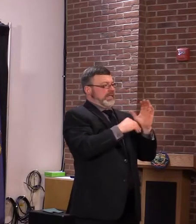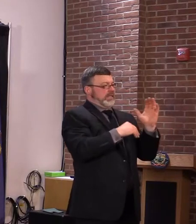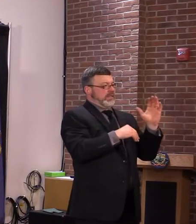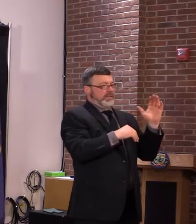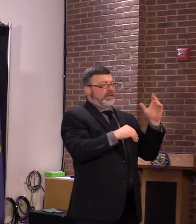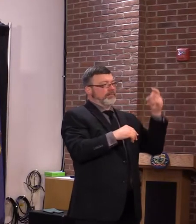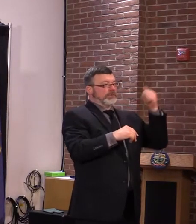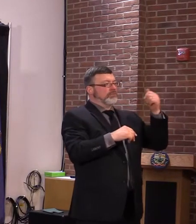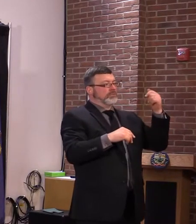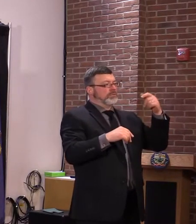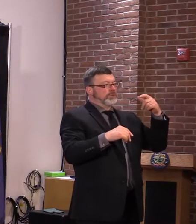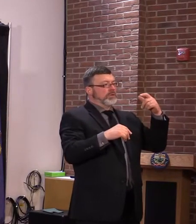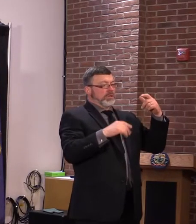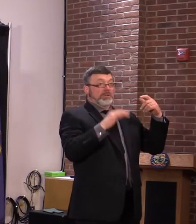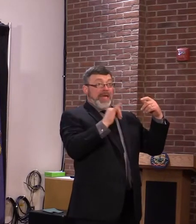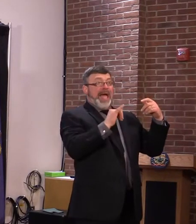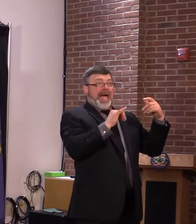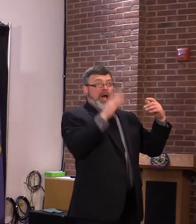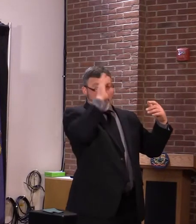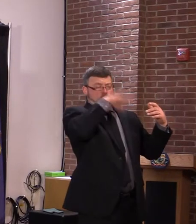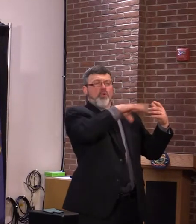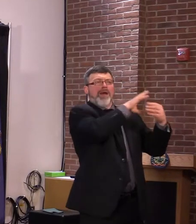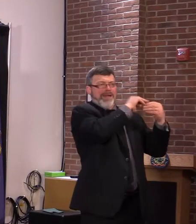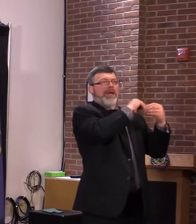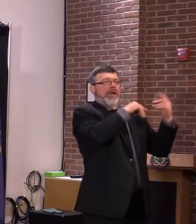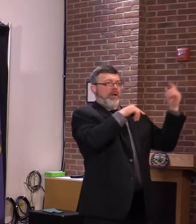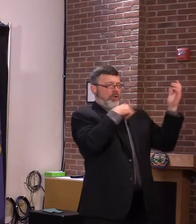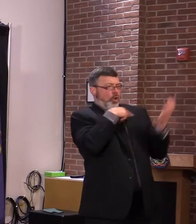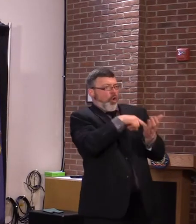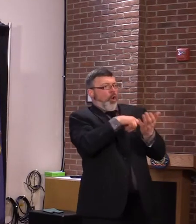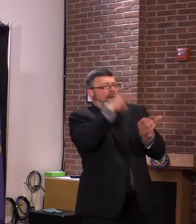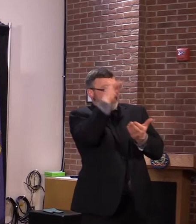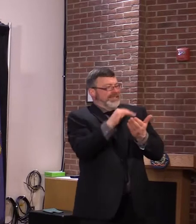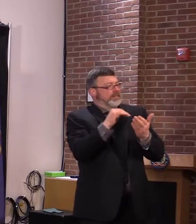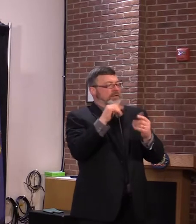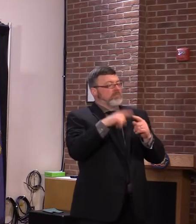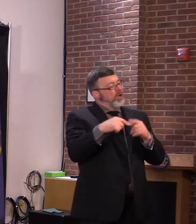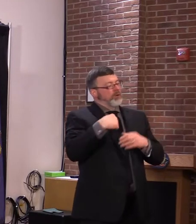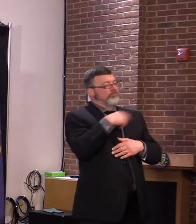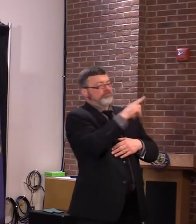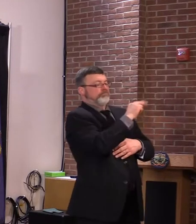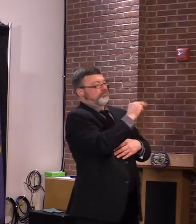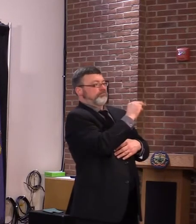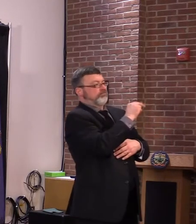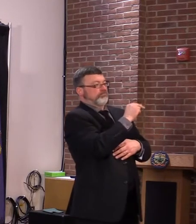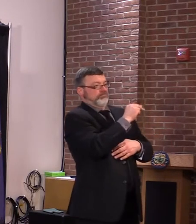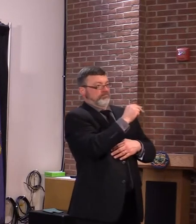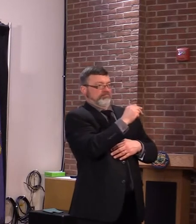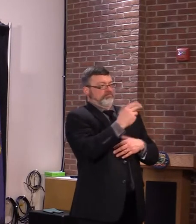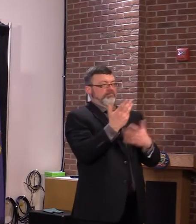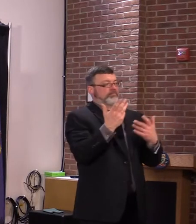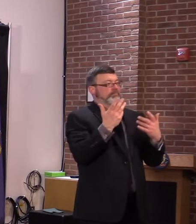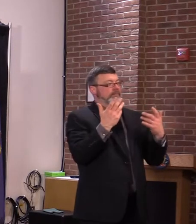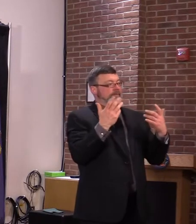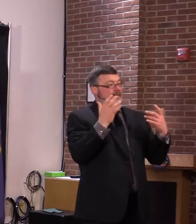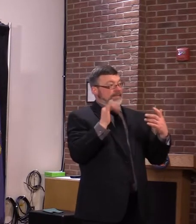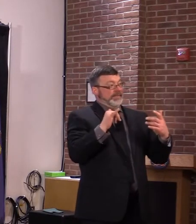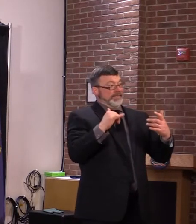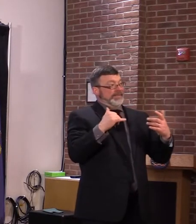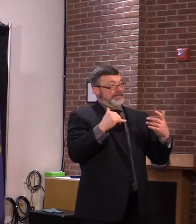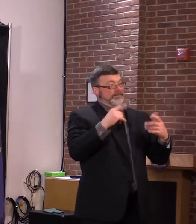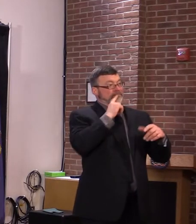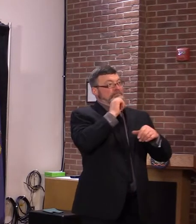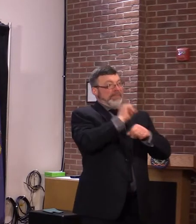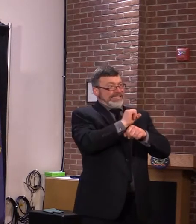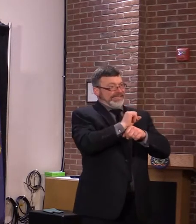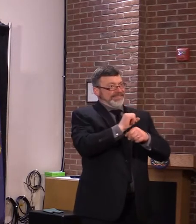reduce our liability, reduce our payments. That didn't hold true. I mean, our payments are increasing, not decreasing.